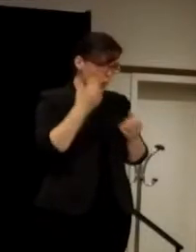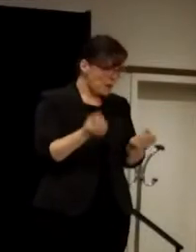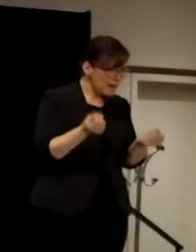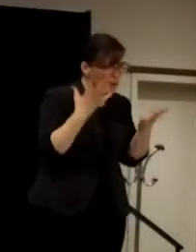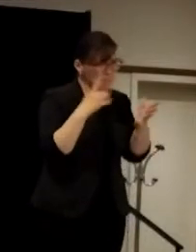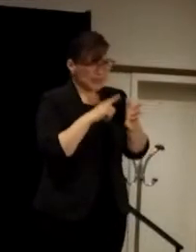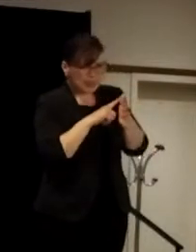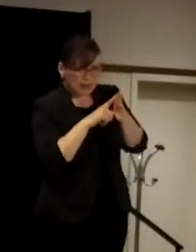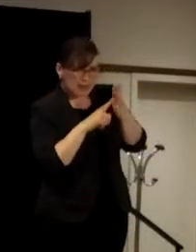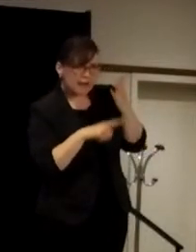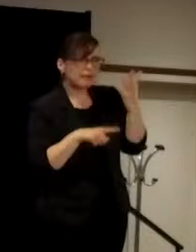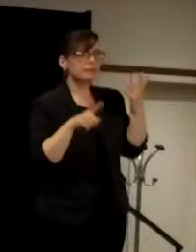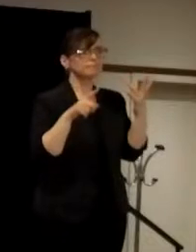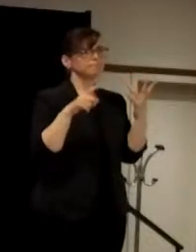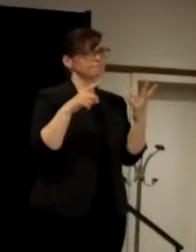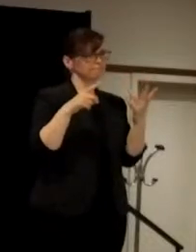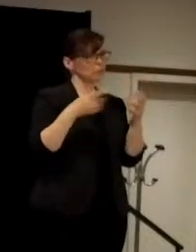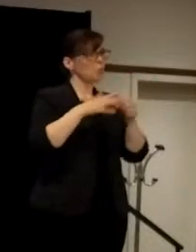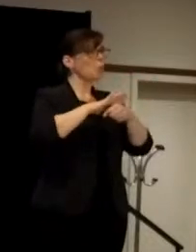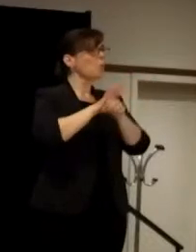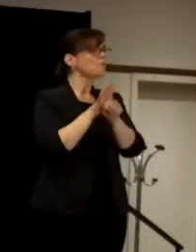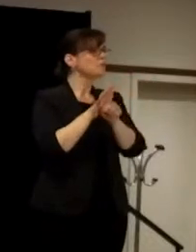arguments about economic restrictions,